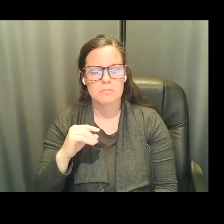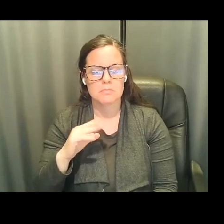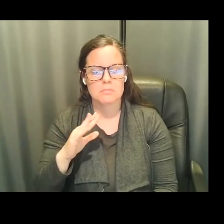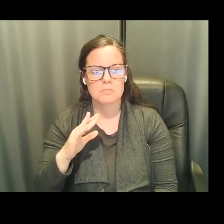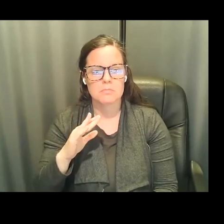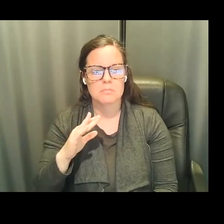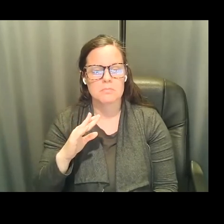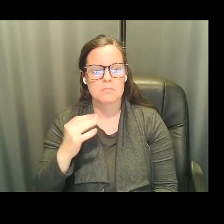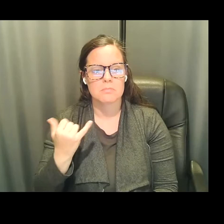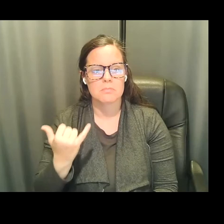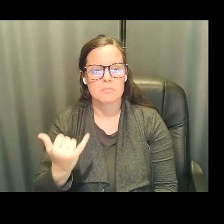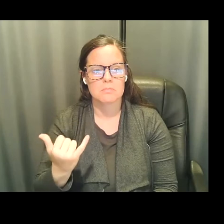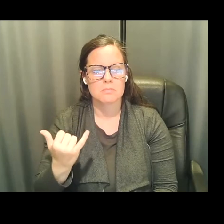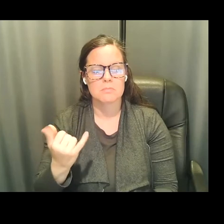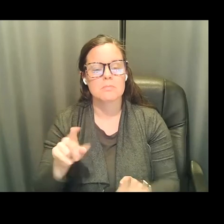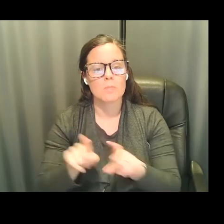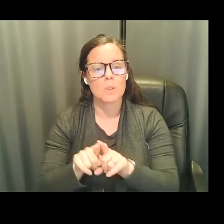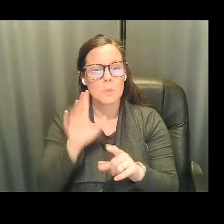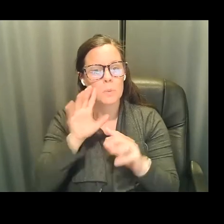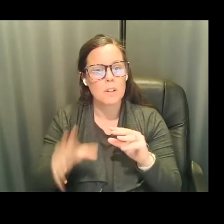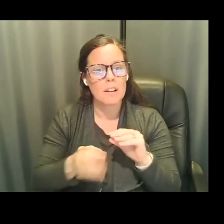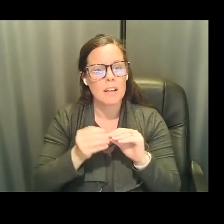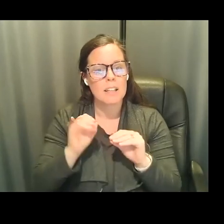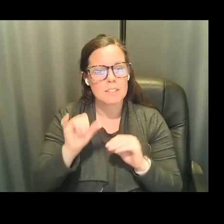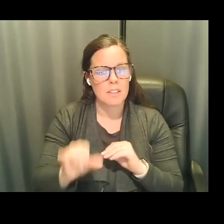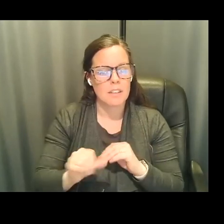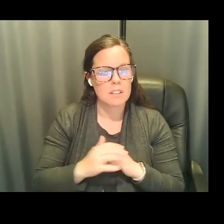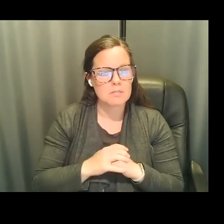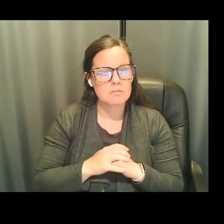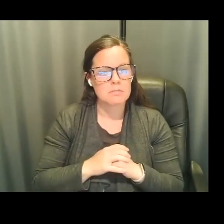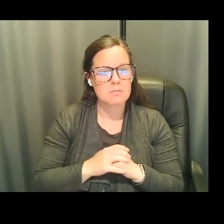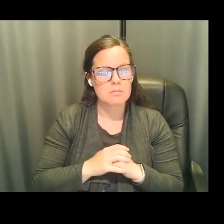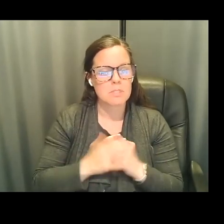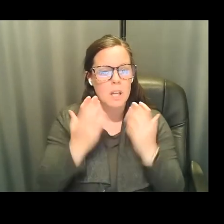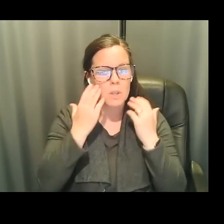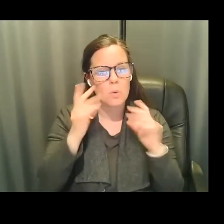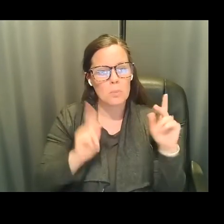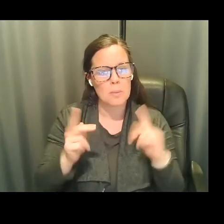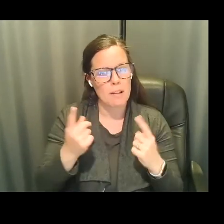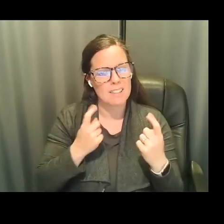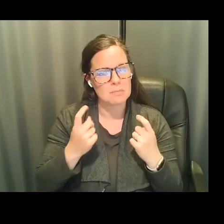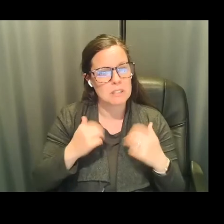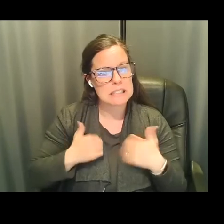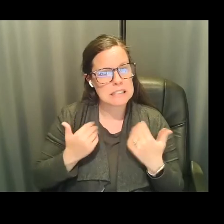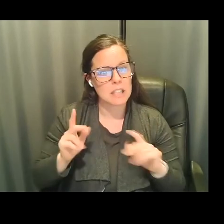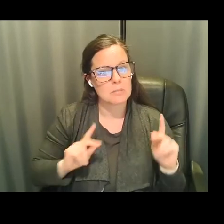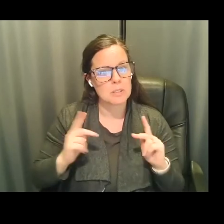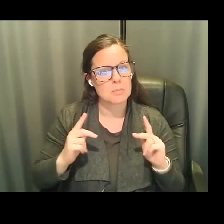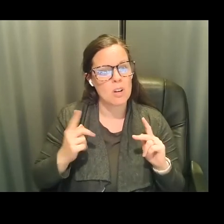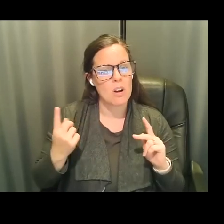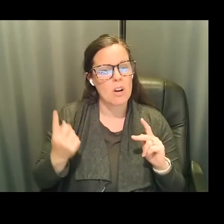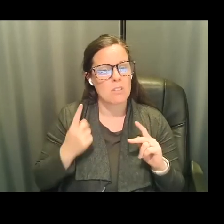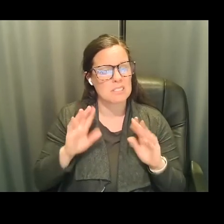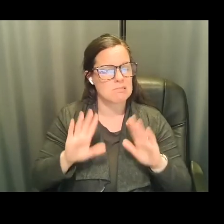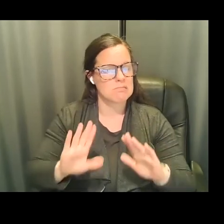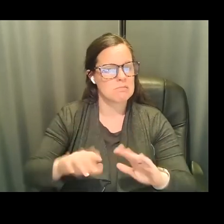You know, I can also add to that, you know, I know people have asked me that young people always shake off this vaccine, and that is